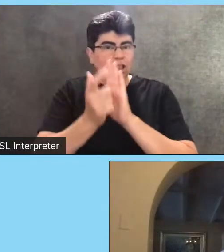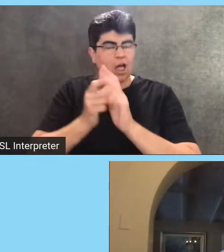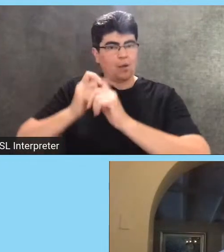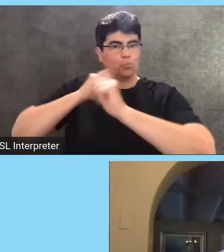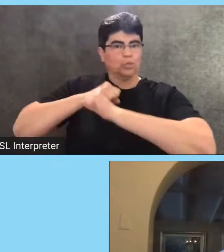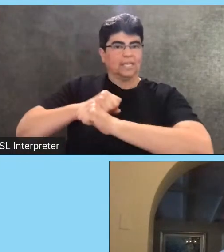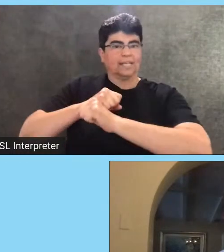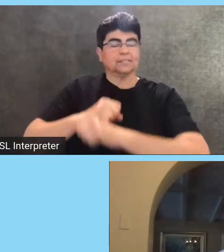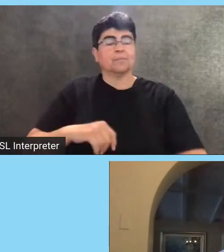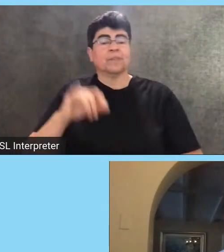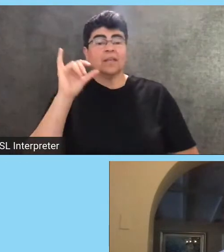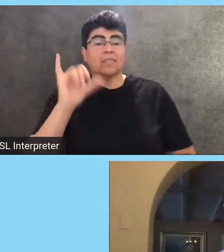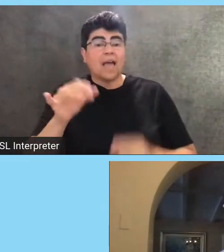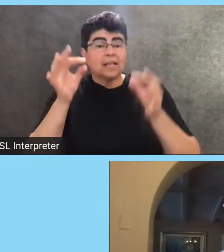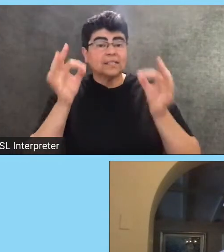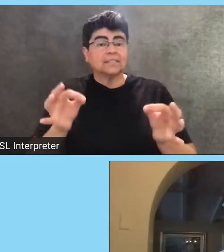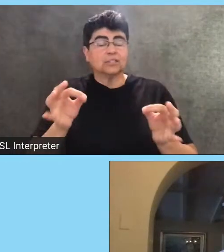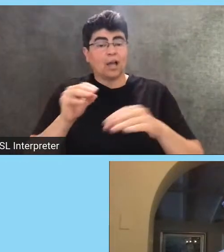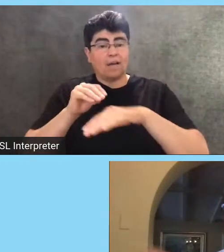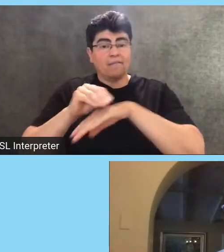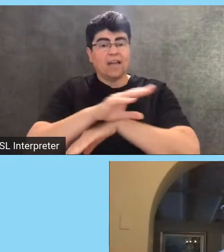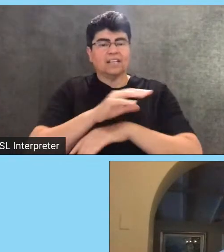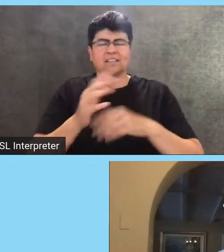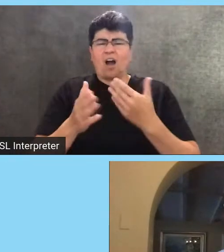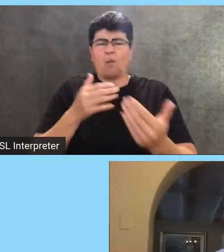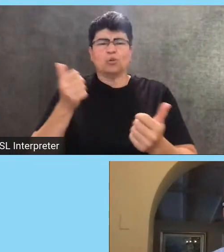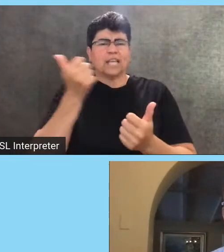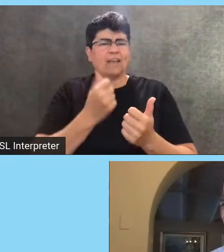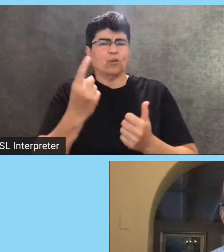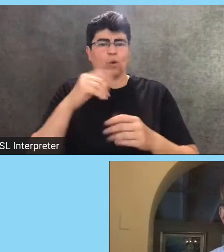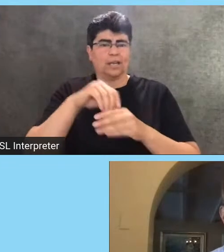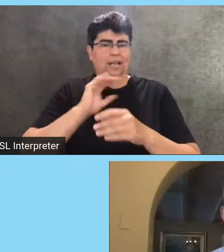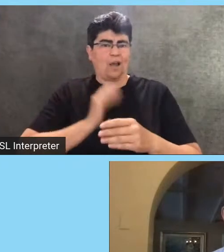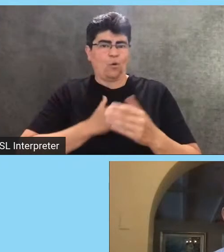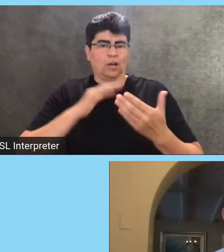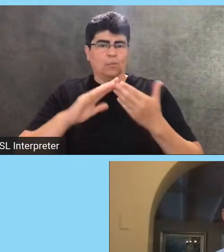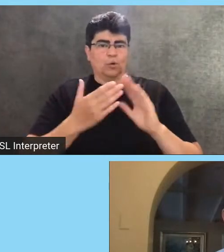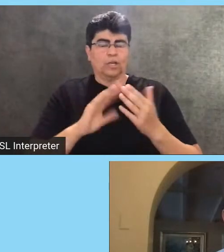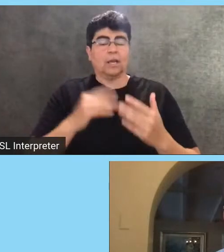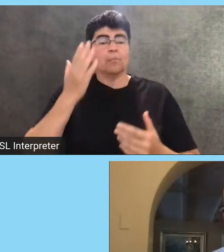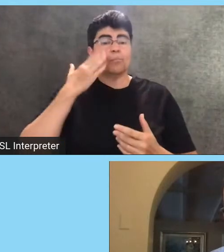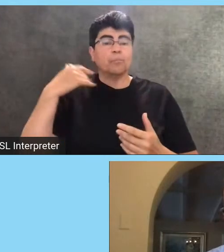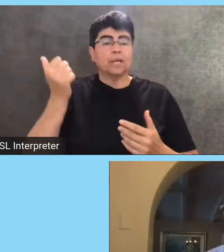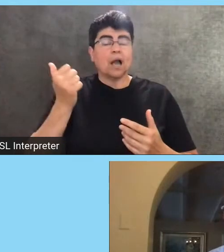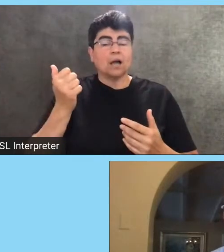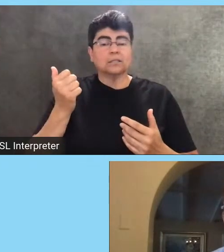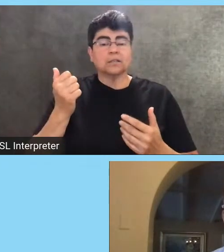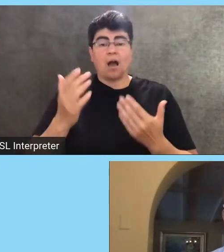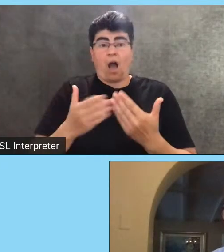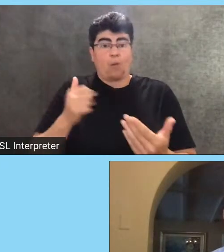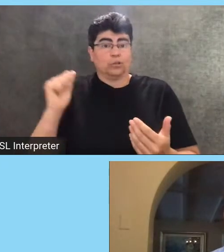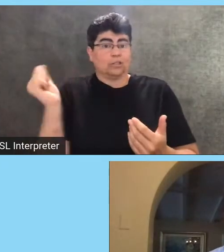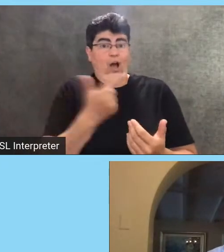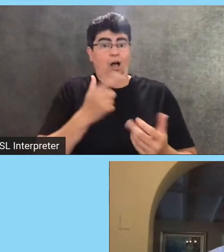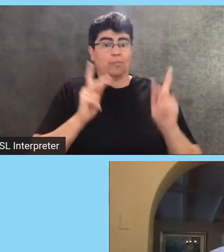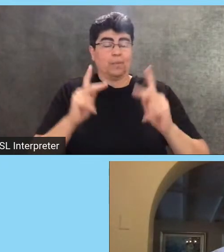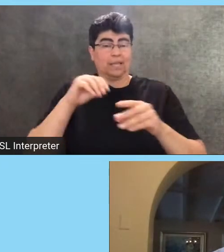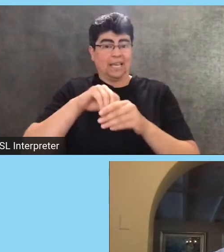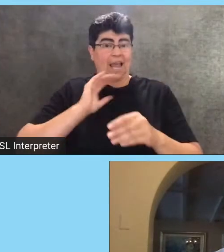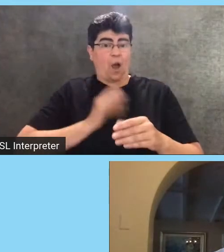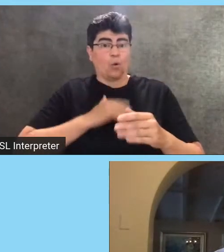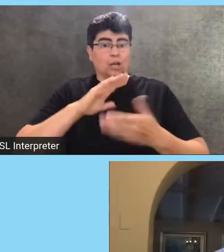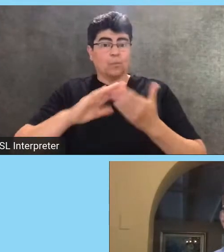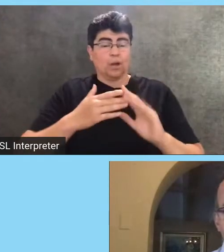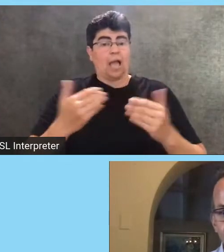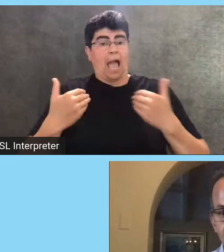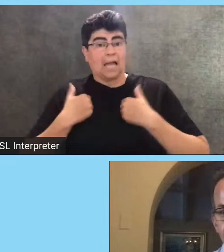this decision affects almost everyone in our community because almost everyone in our community either has a job